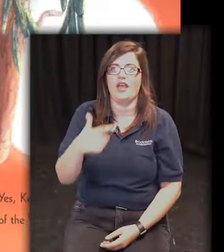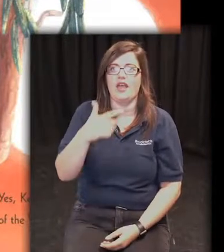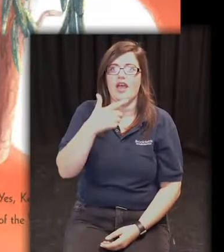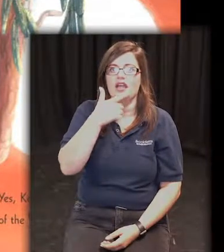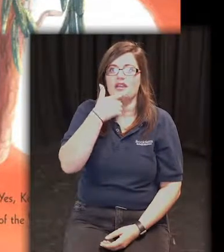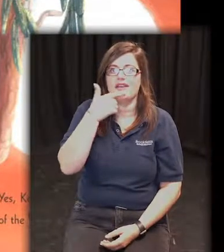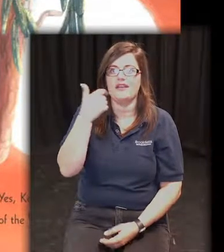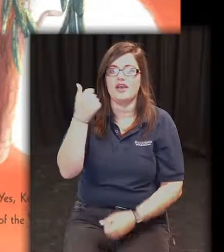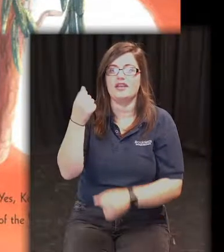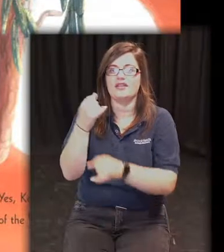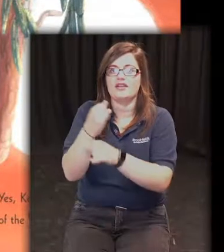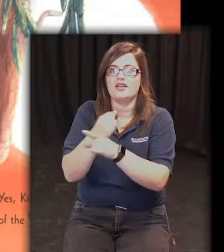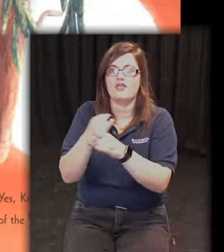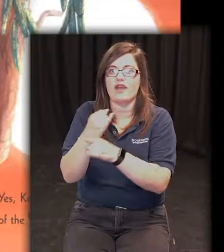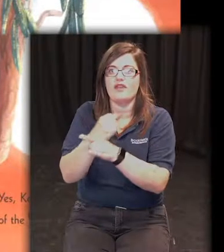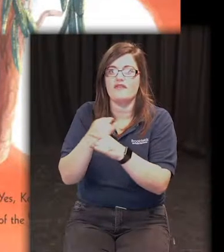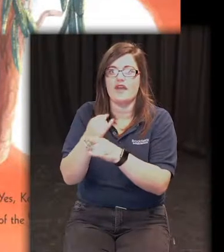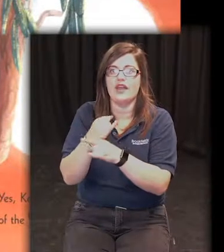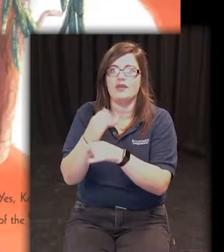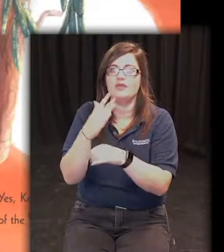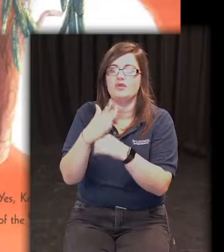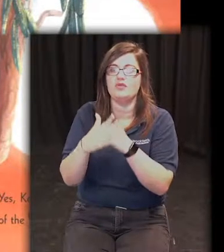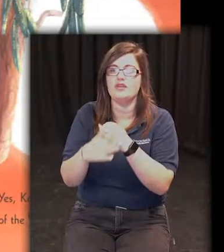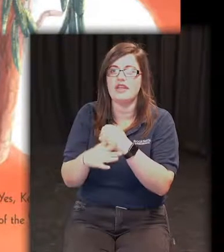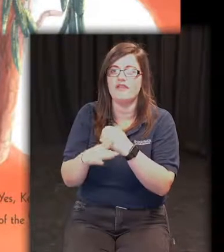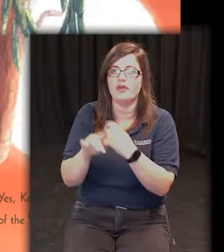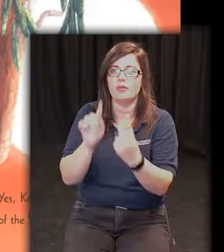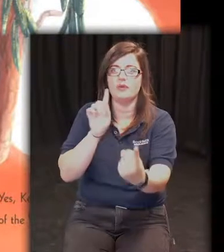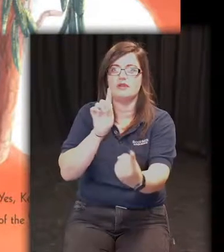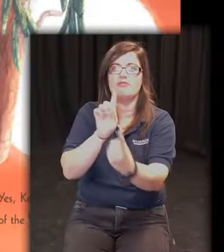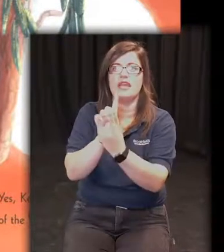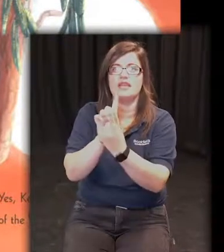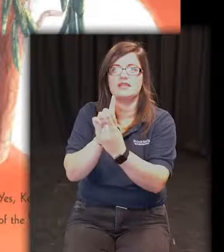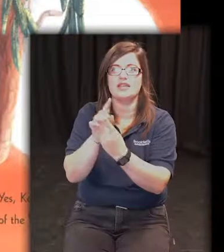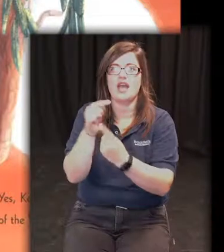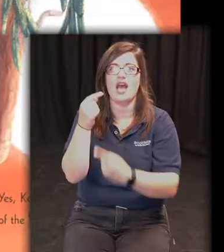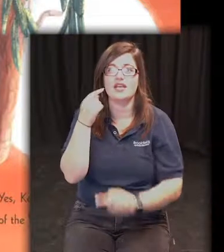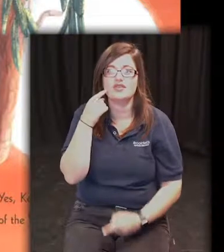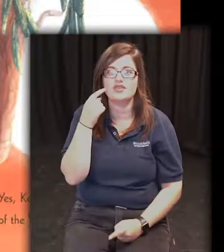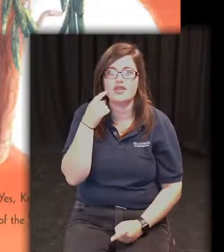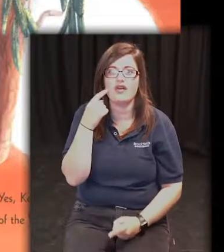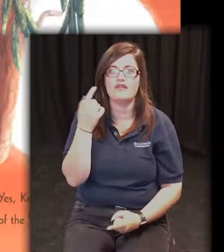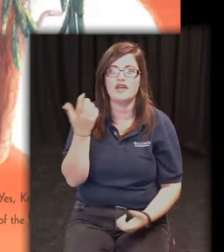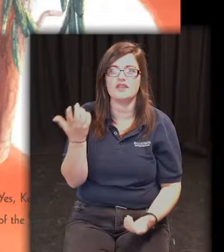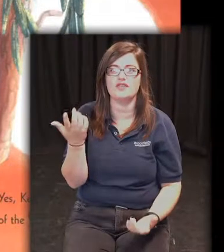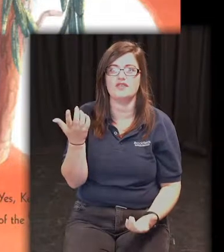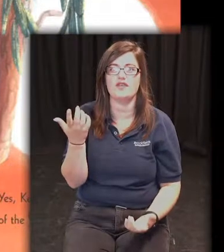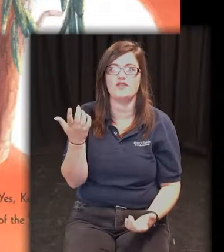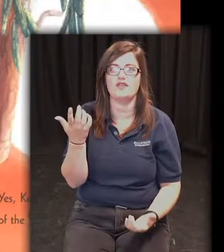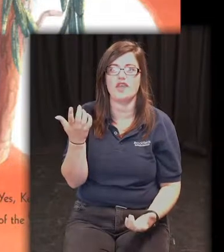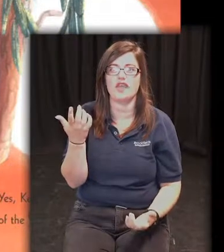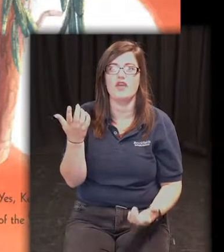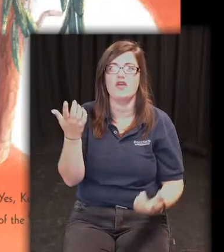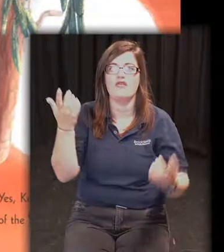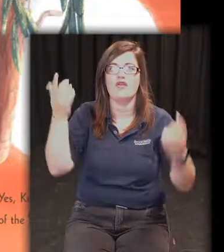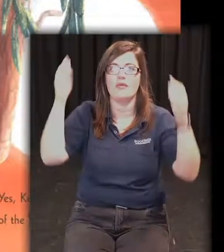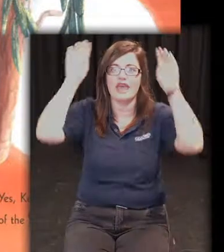A nicer grey fellow you never would meet, as soft as a soft thing from